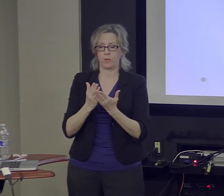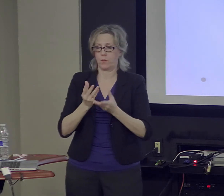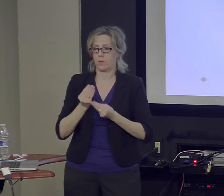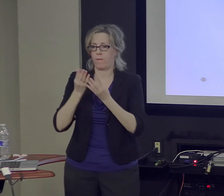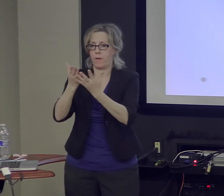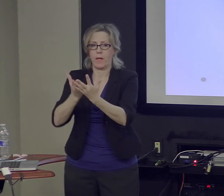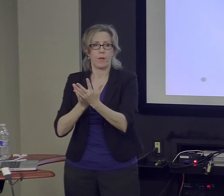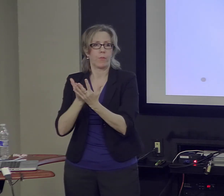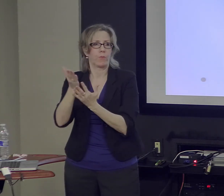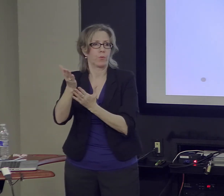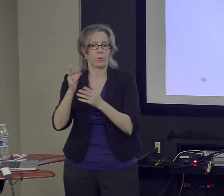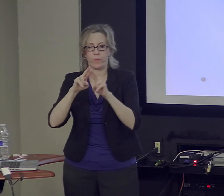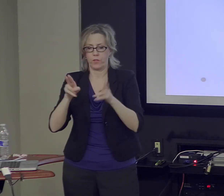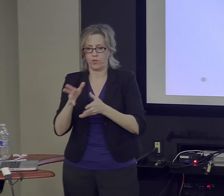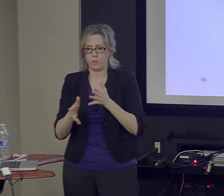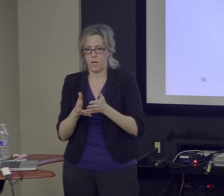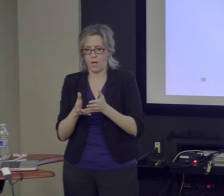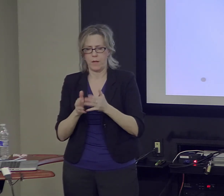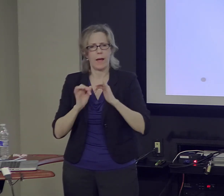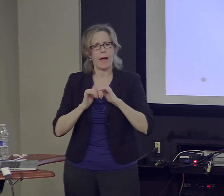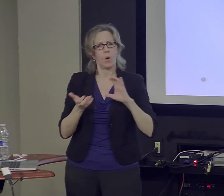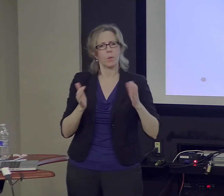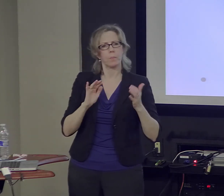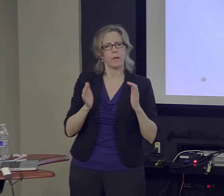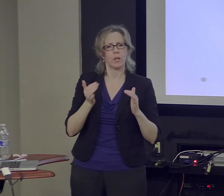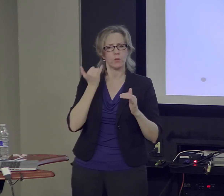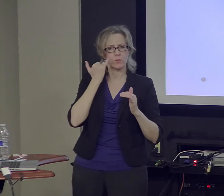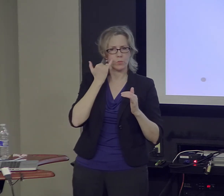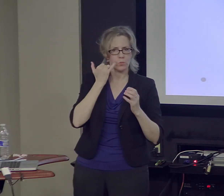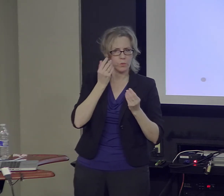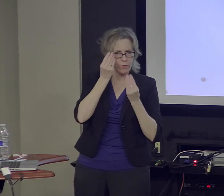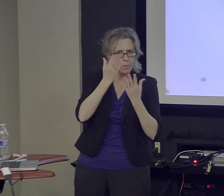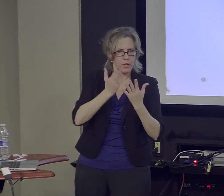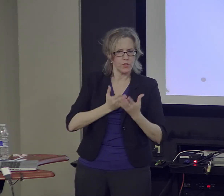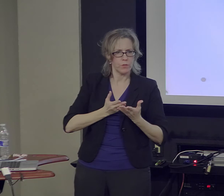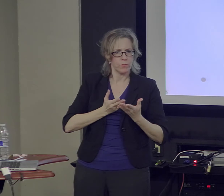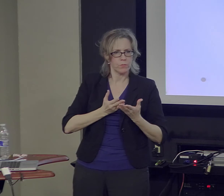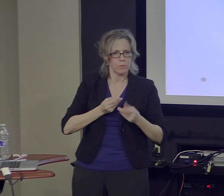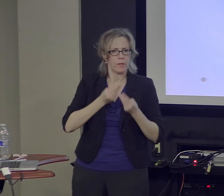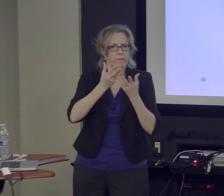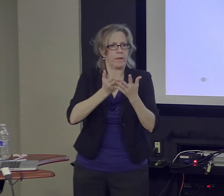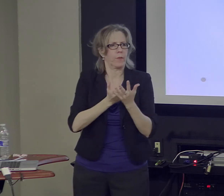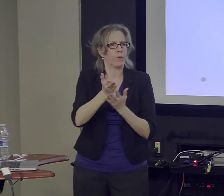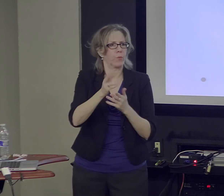I also want to find out if discourse information is provided through international sign language